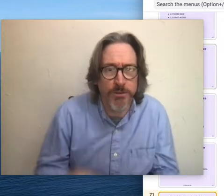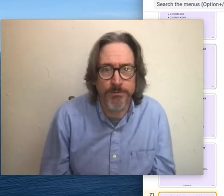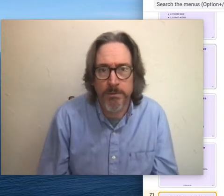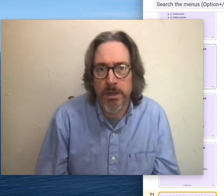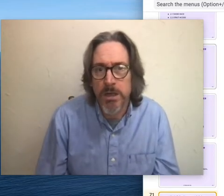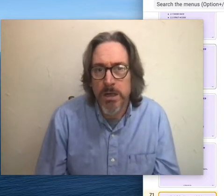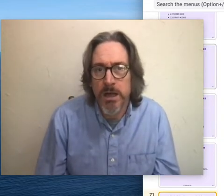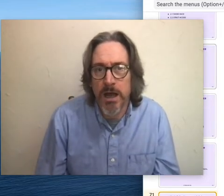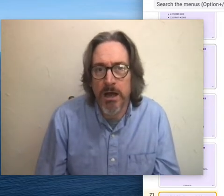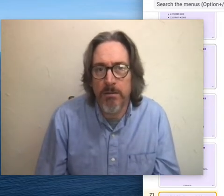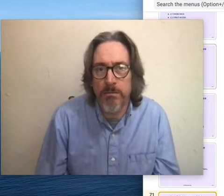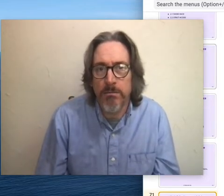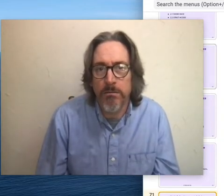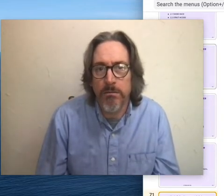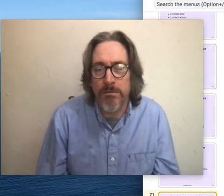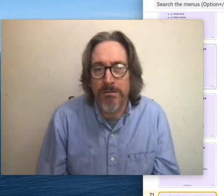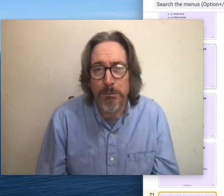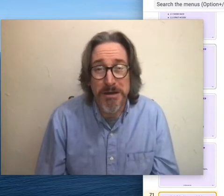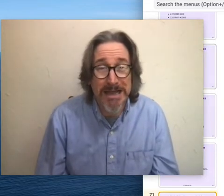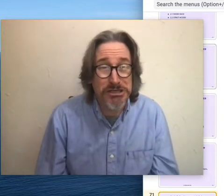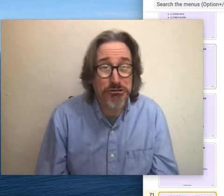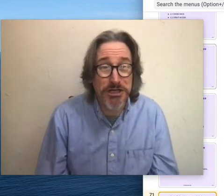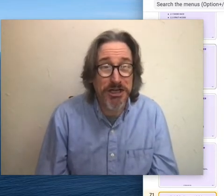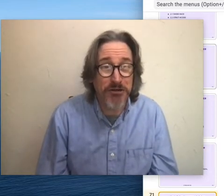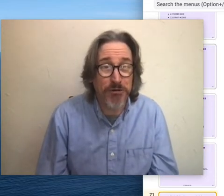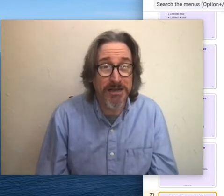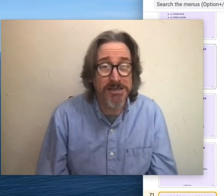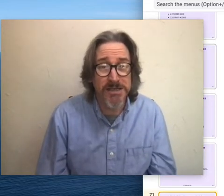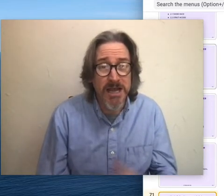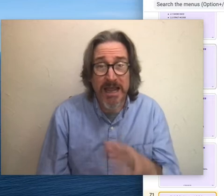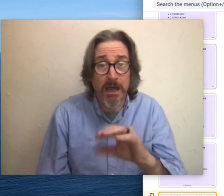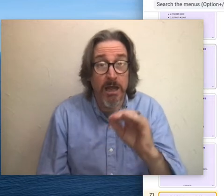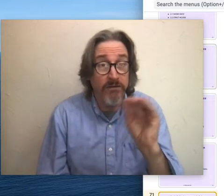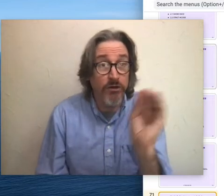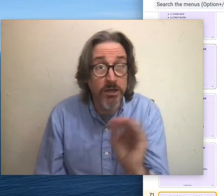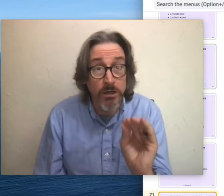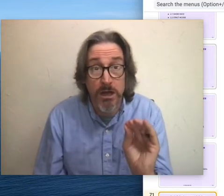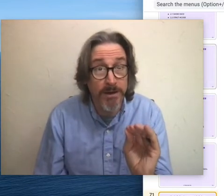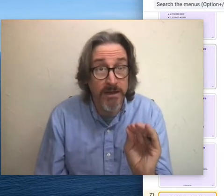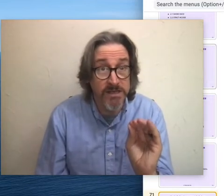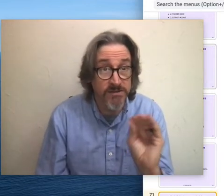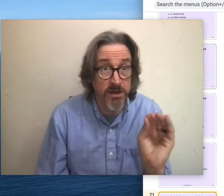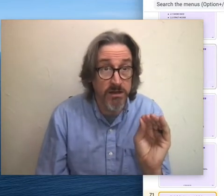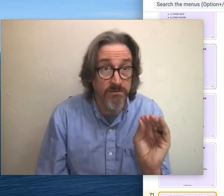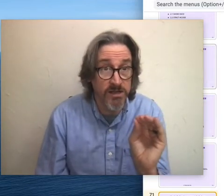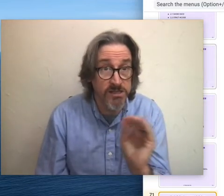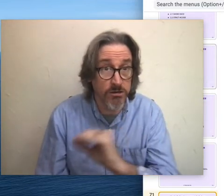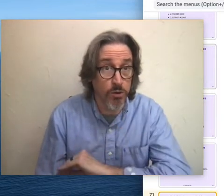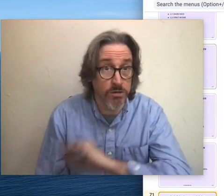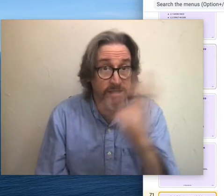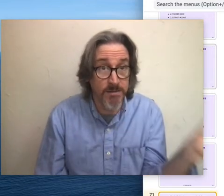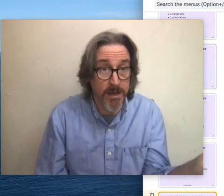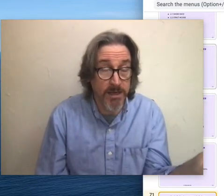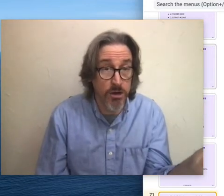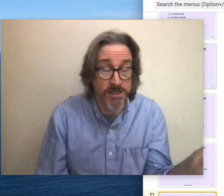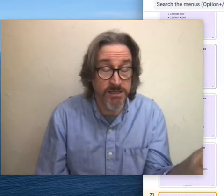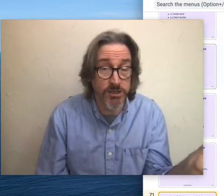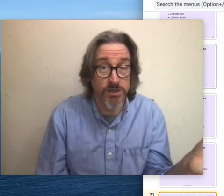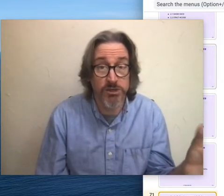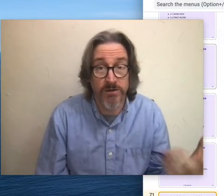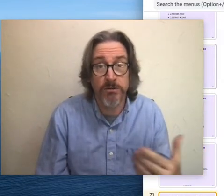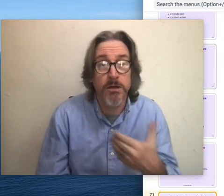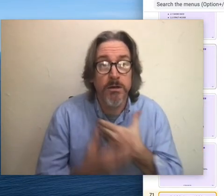Squish them. Neck stretching and rings. If you need to look up any of these, if these are words that make no